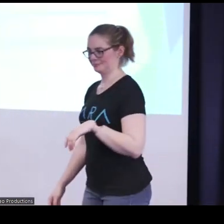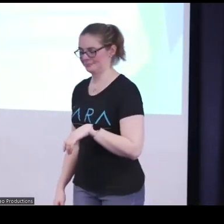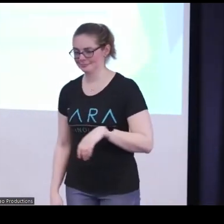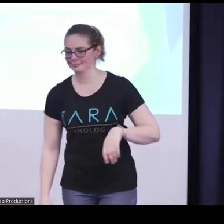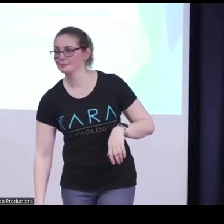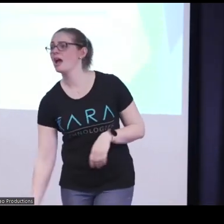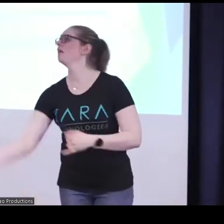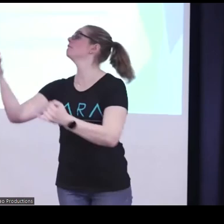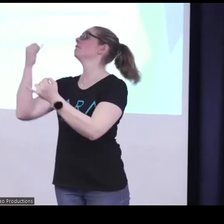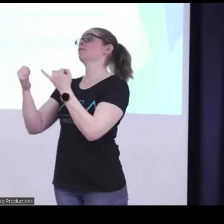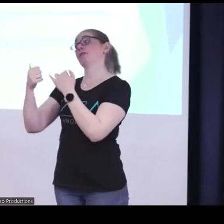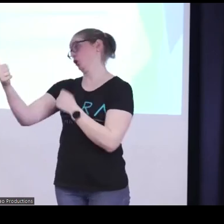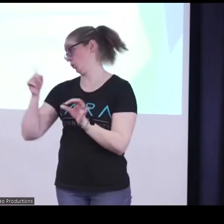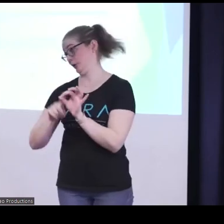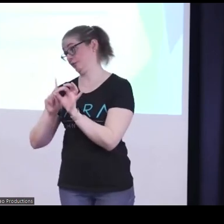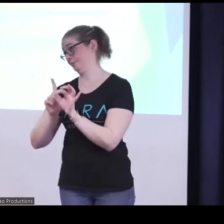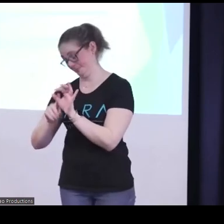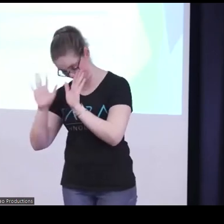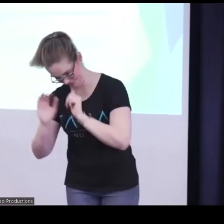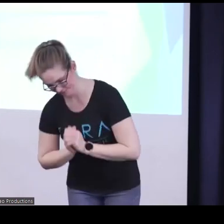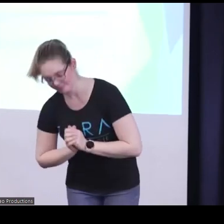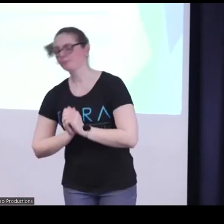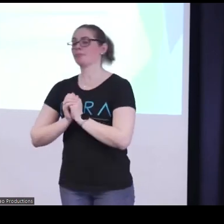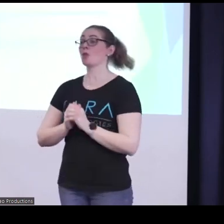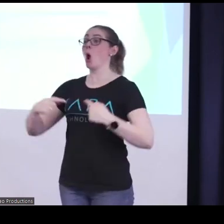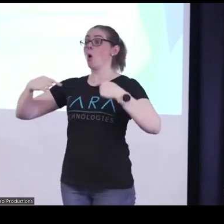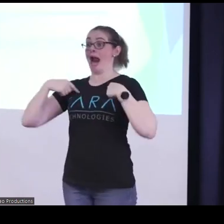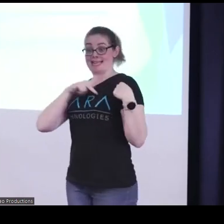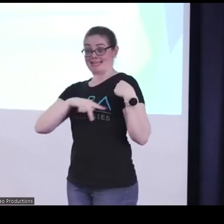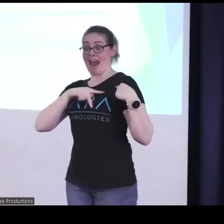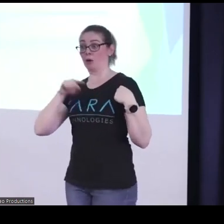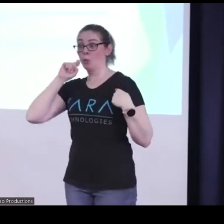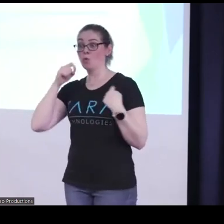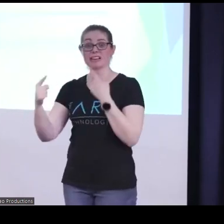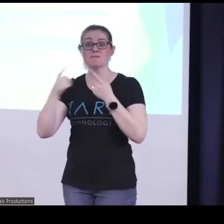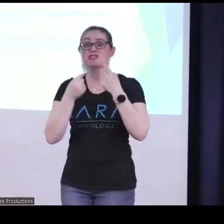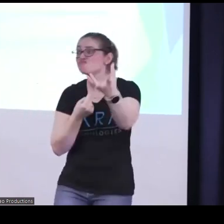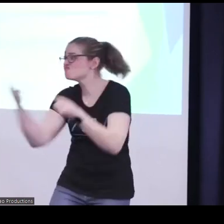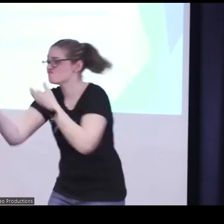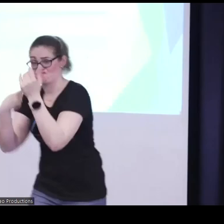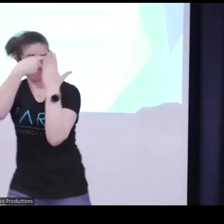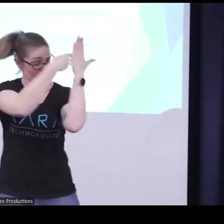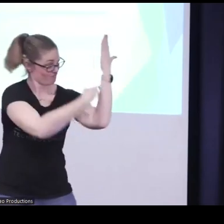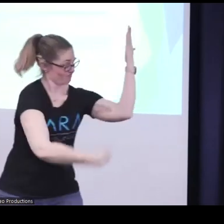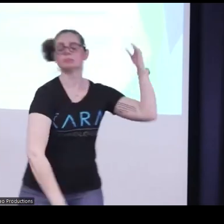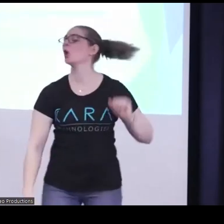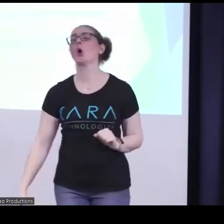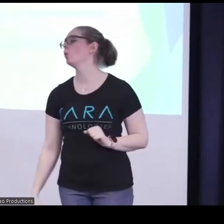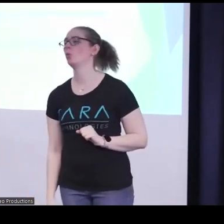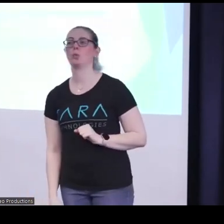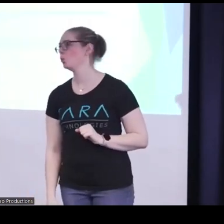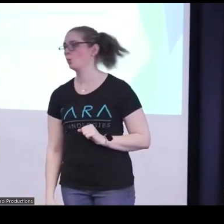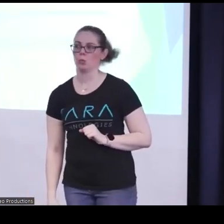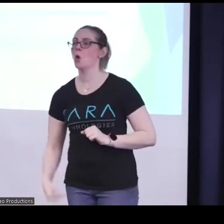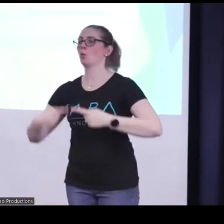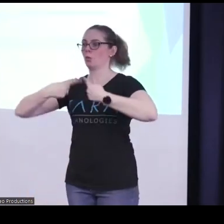That is a great question. So at CARA,